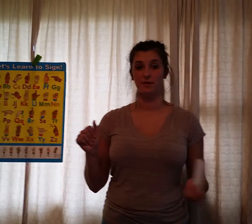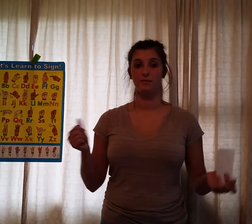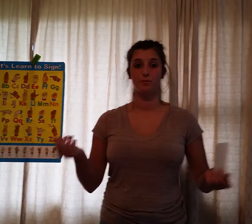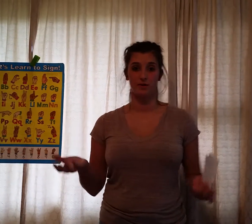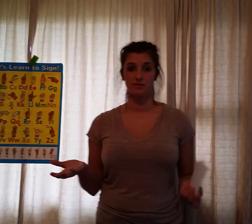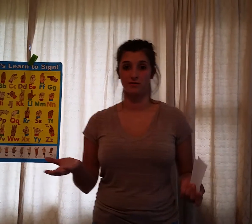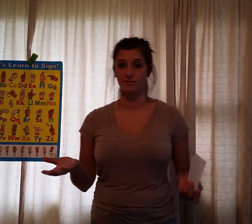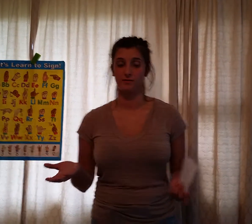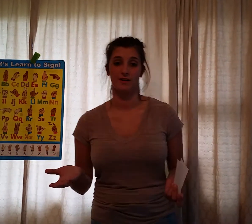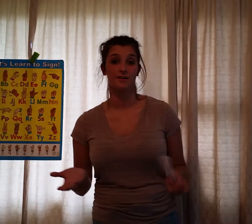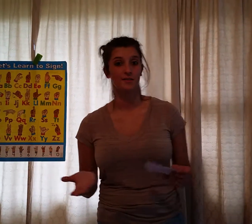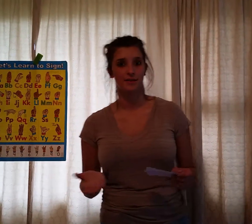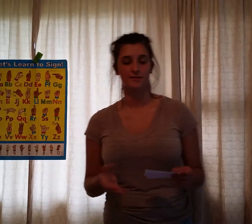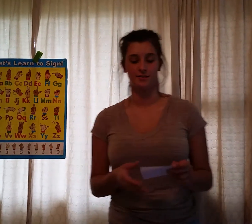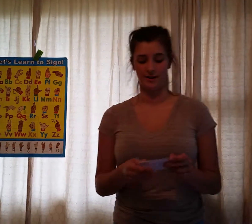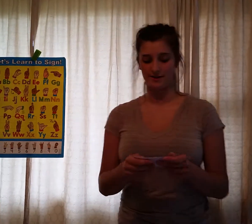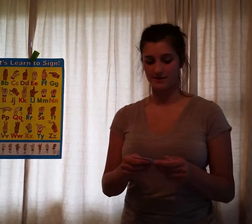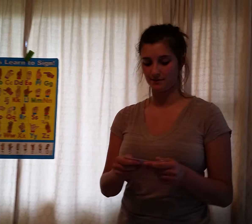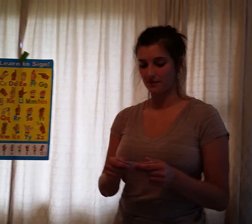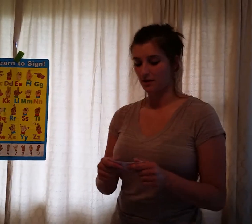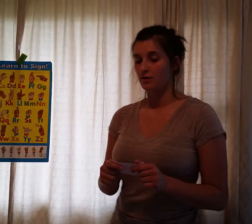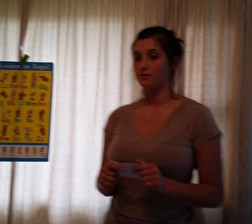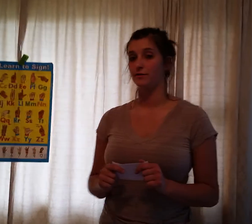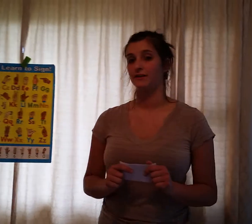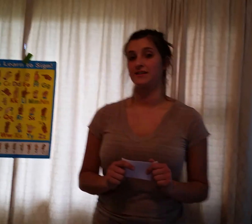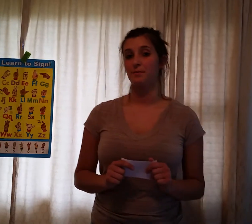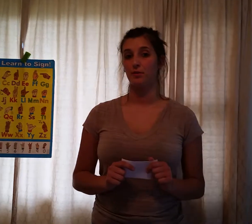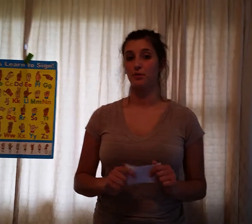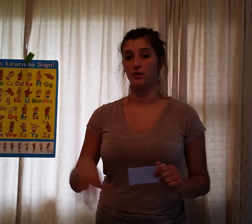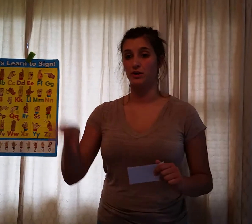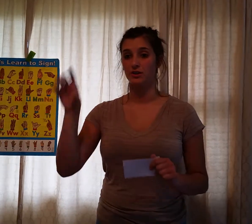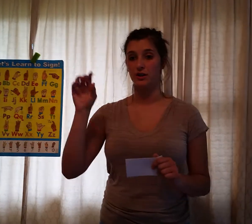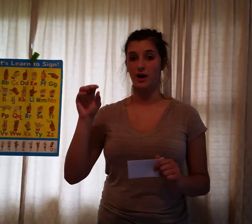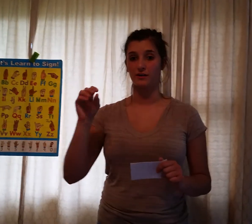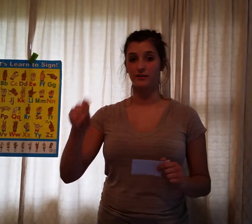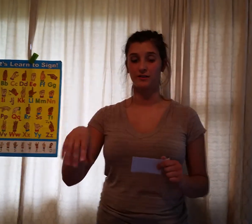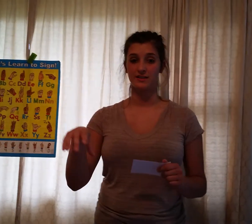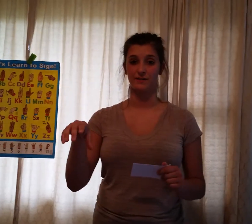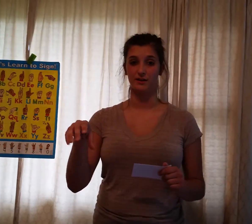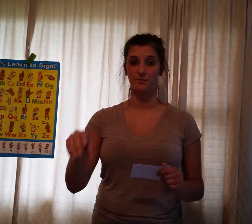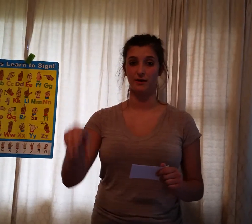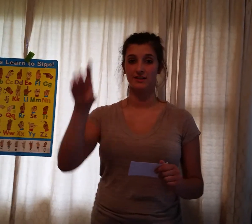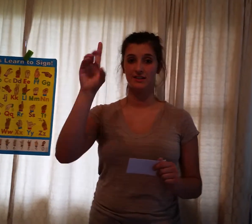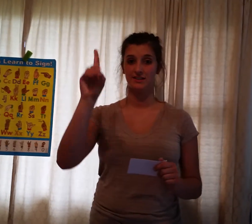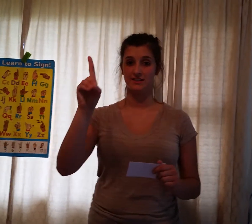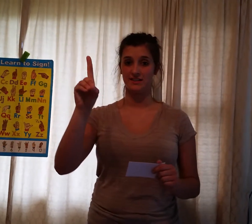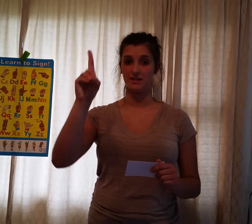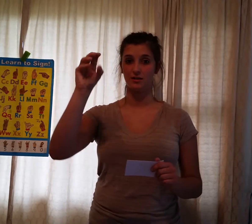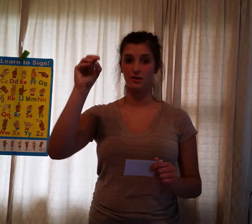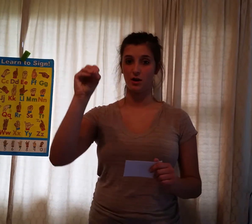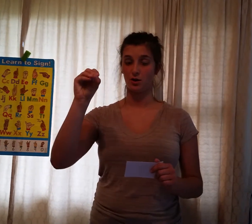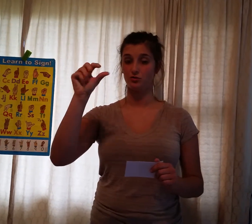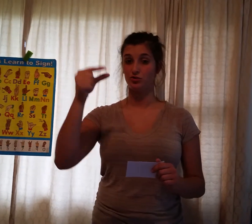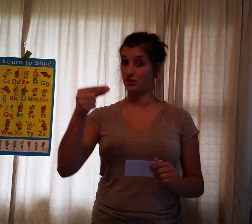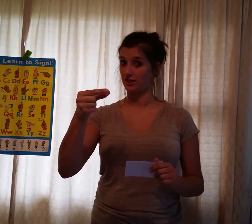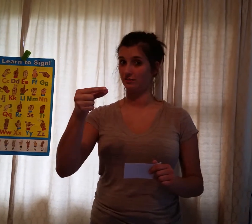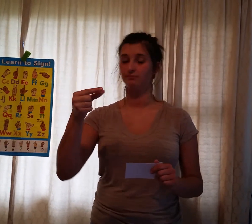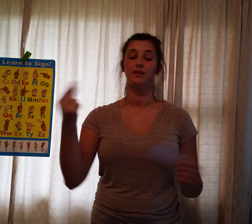become what is also known as lexicalized. So for example, the word dog is finger spelled D-O-G